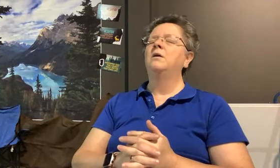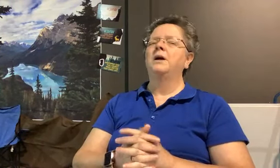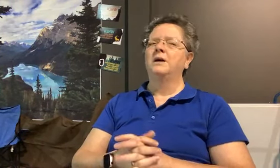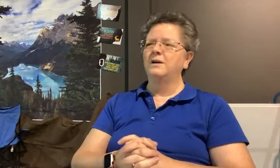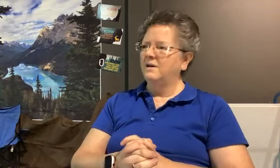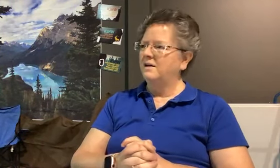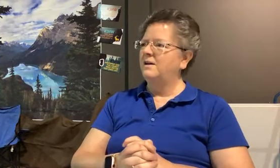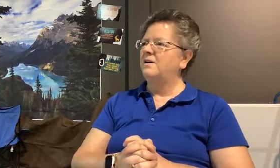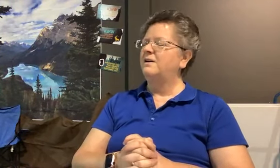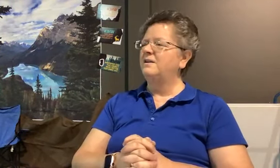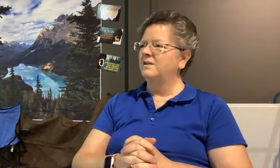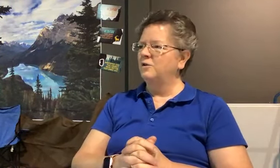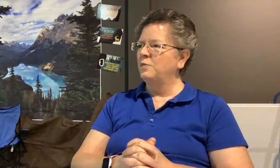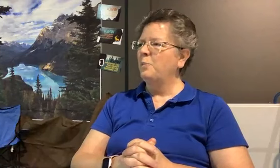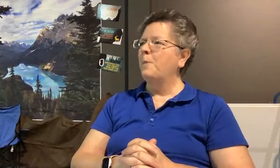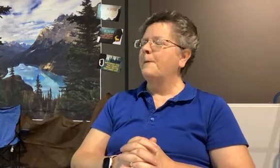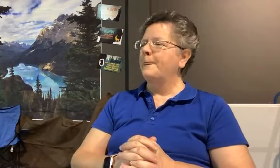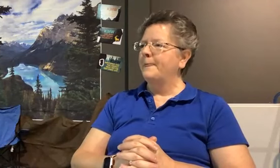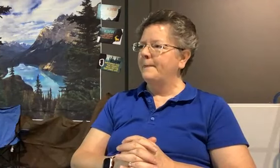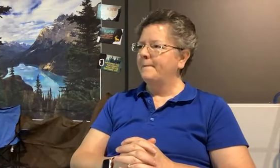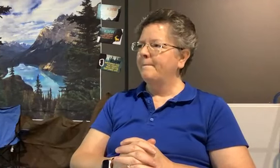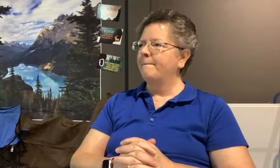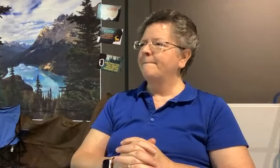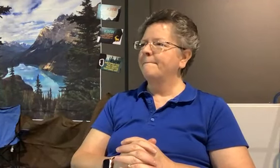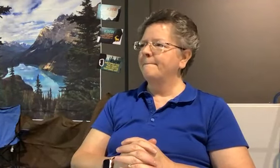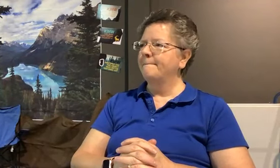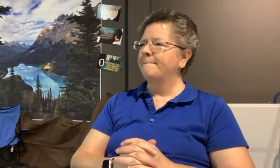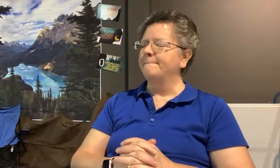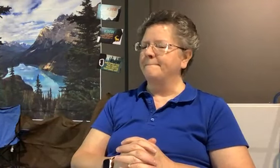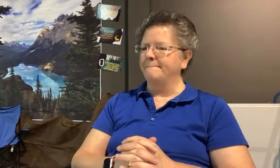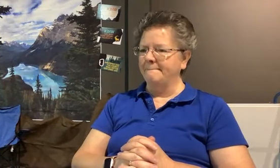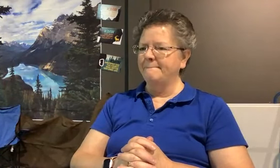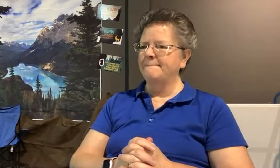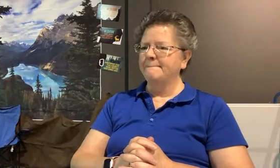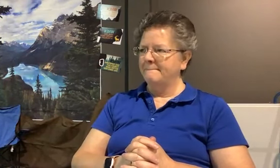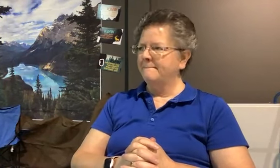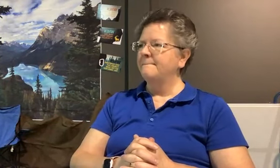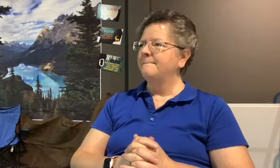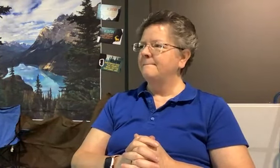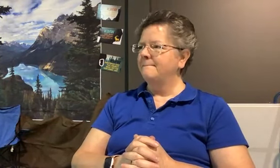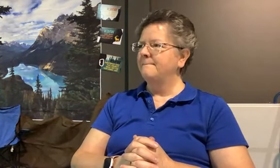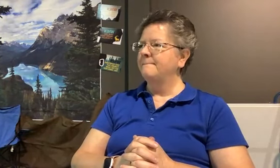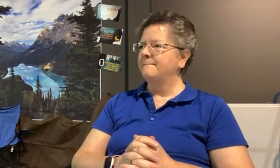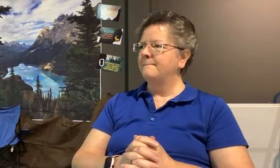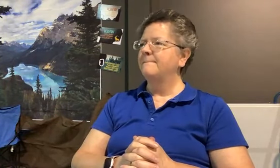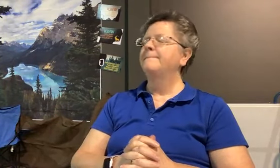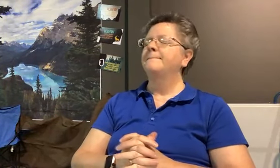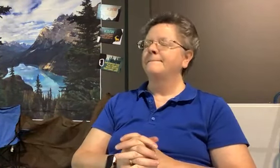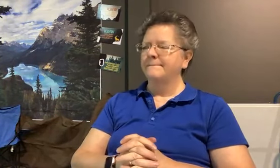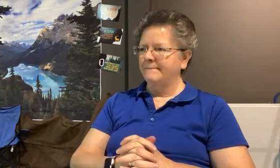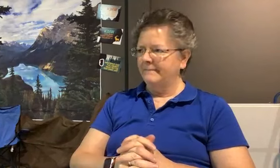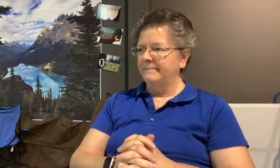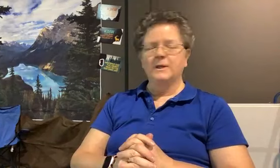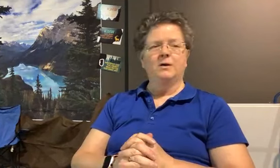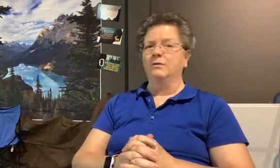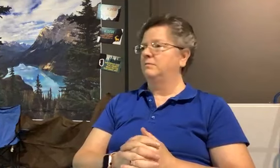yeah. That's really weird that it's happening every day out there. Mm-hmm. It happened to you through the radio show. It wasn't you were asking God's help. Oh,